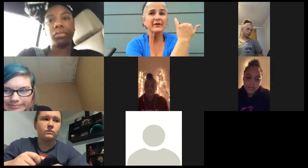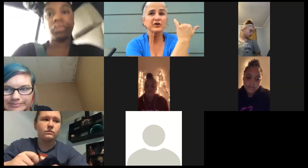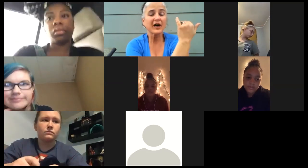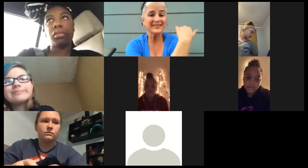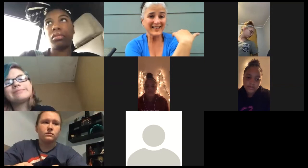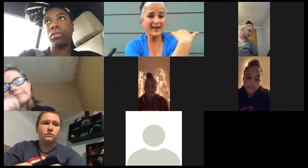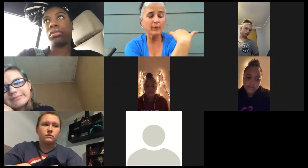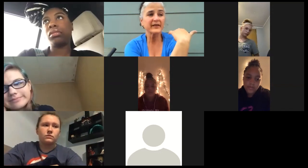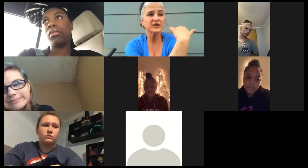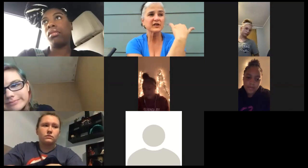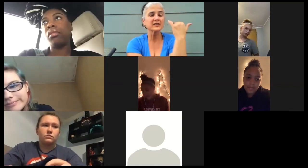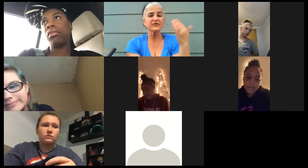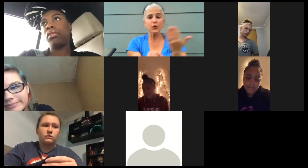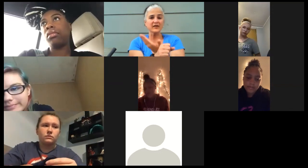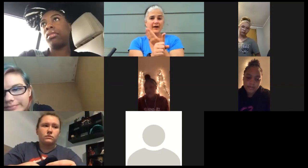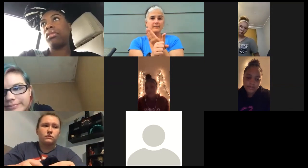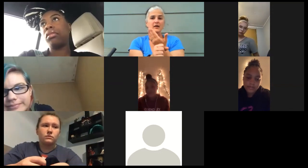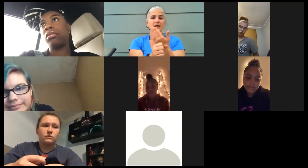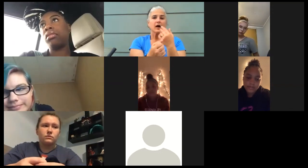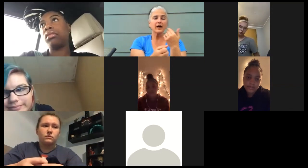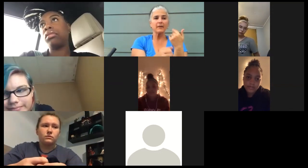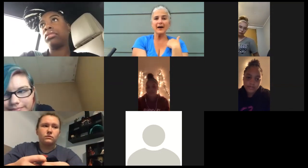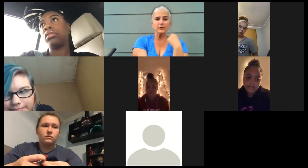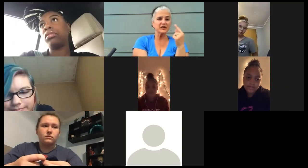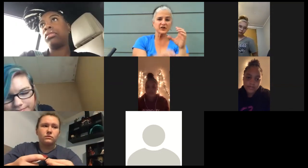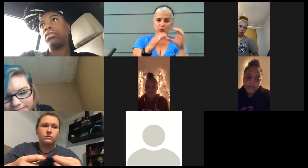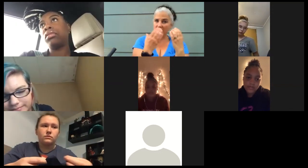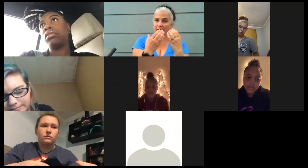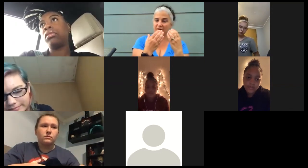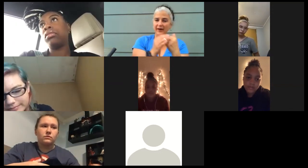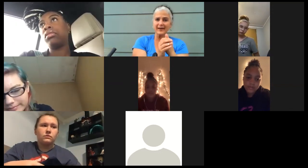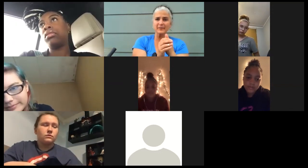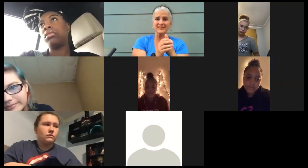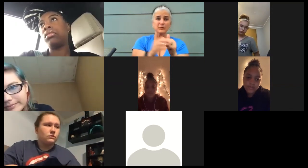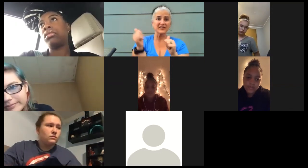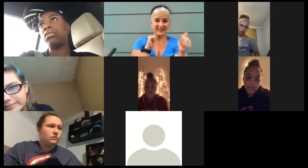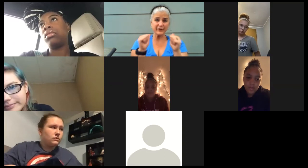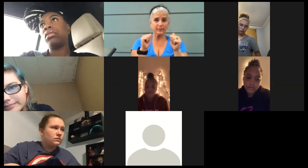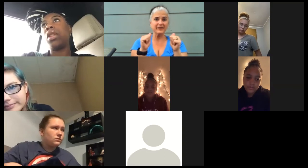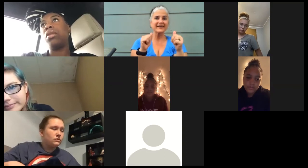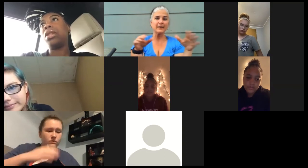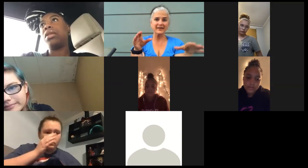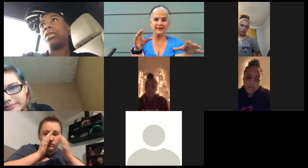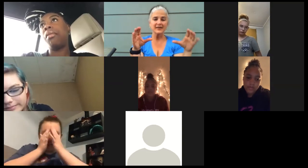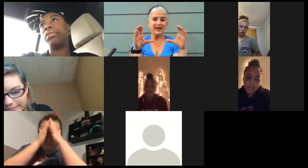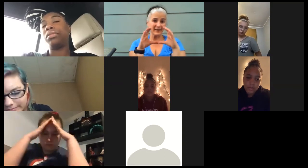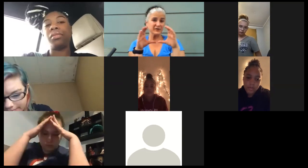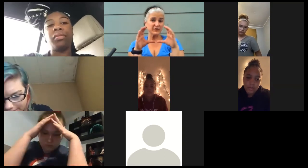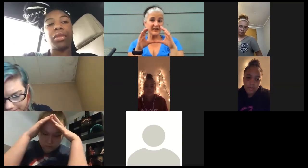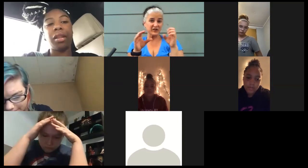you have better shots now because she is full time. I'm only teaching one class right now because I'm really theater, but I got